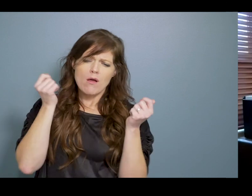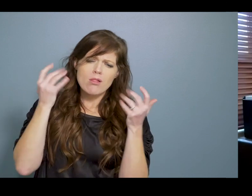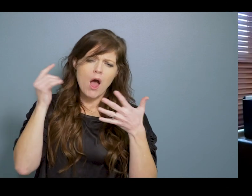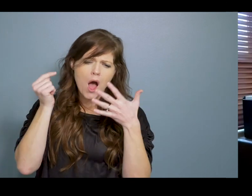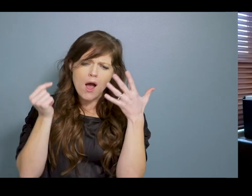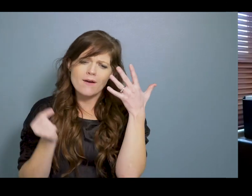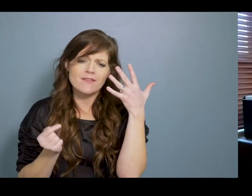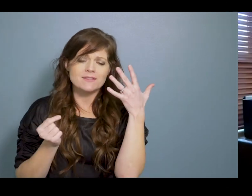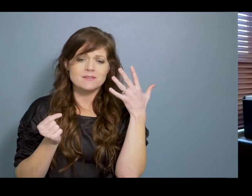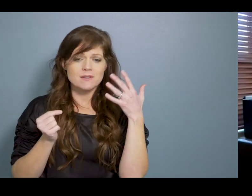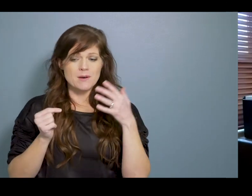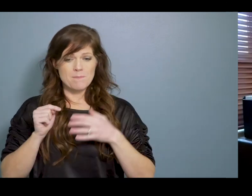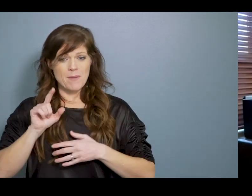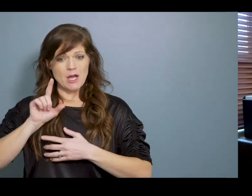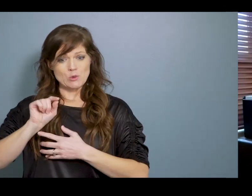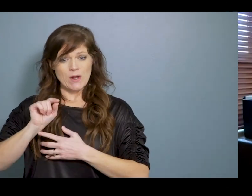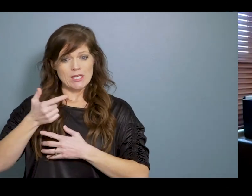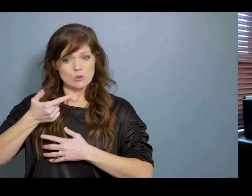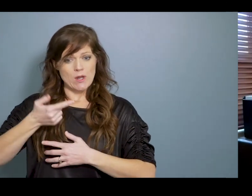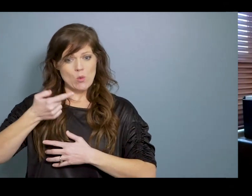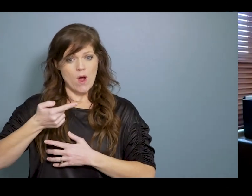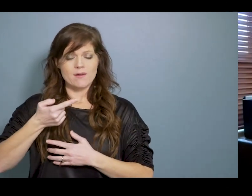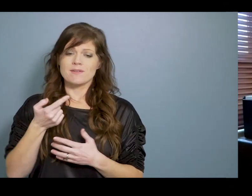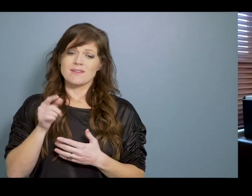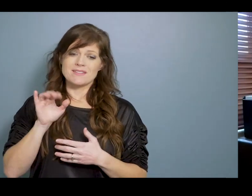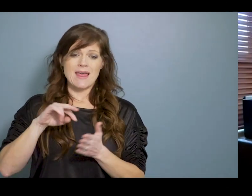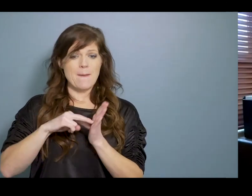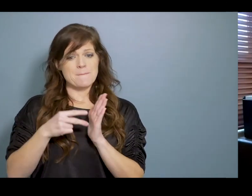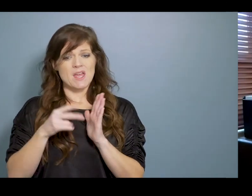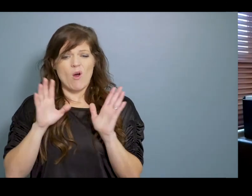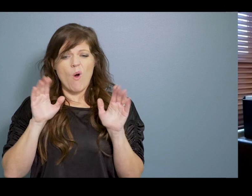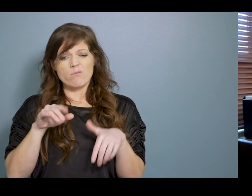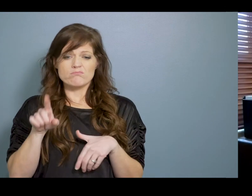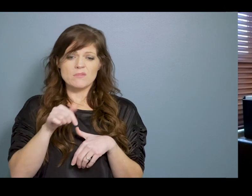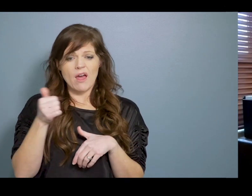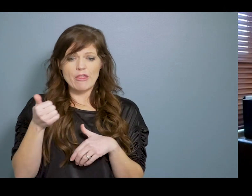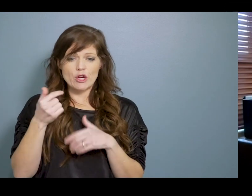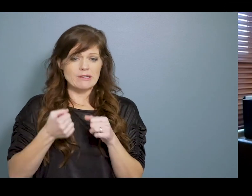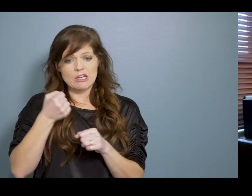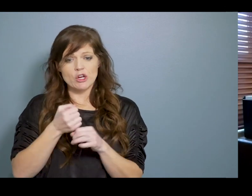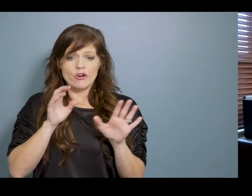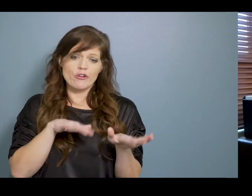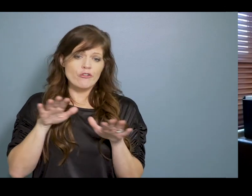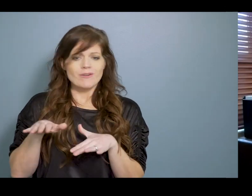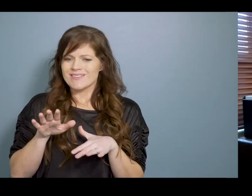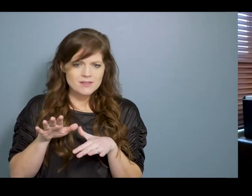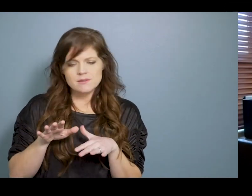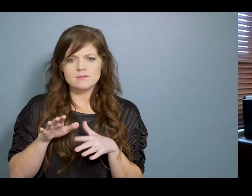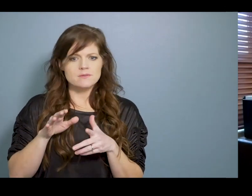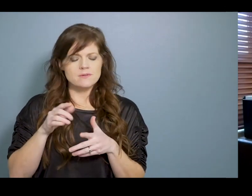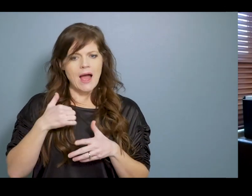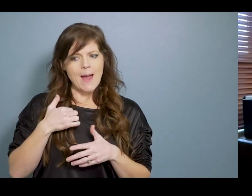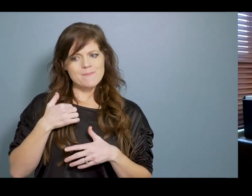me, 2021 is not just a metaphor for a new beginning. For me, it is a new beginning, and